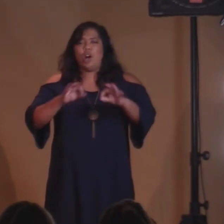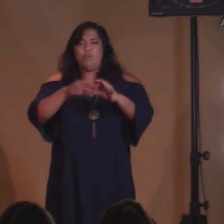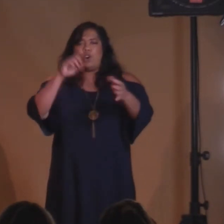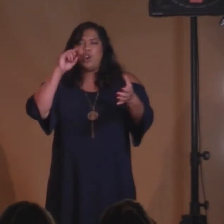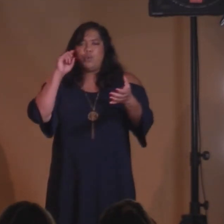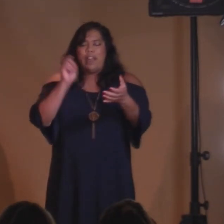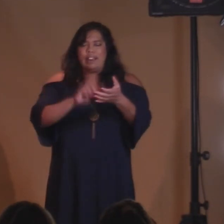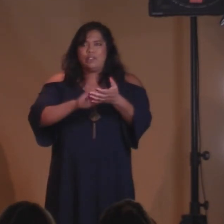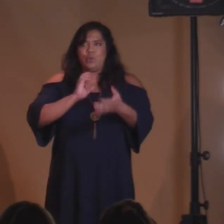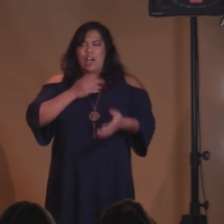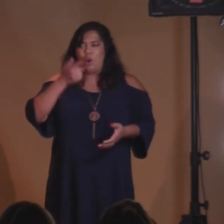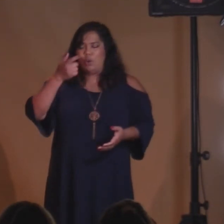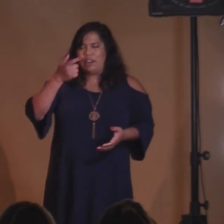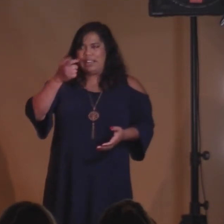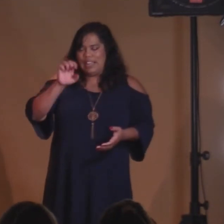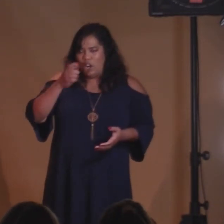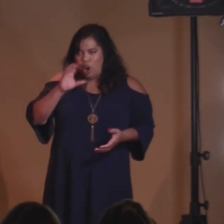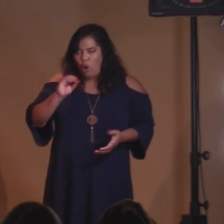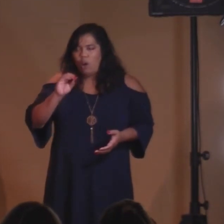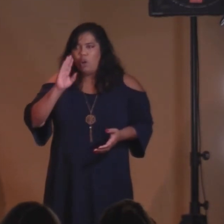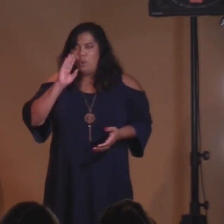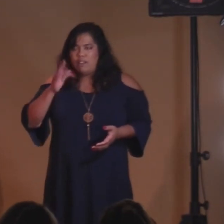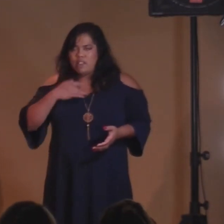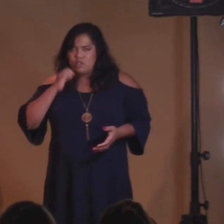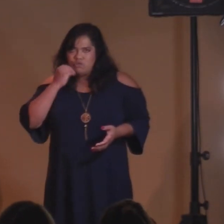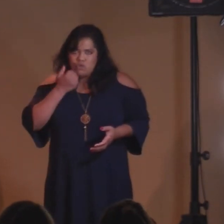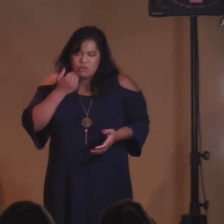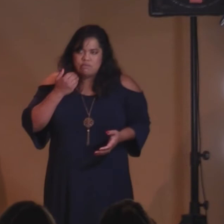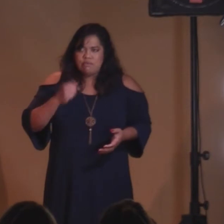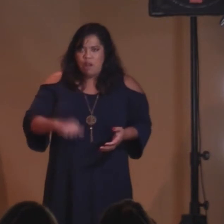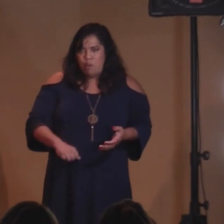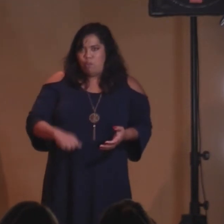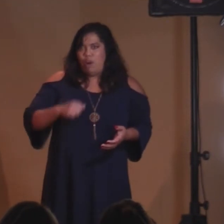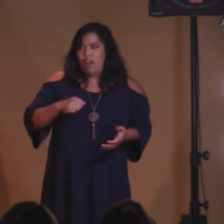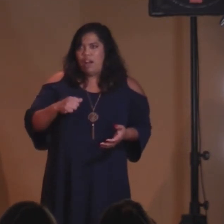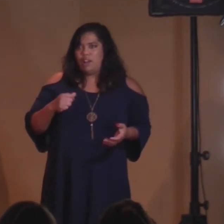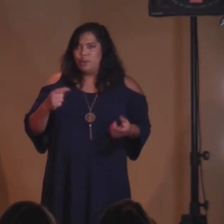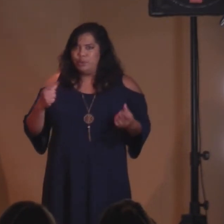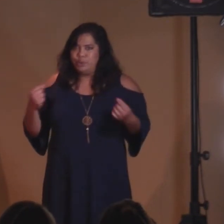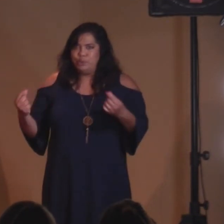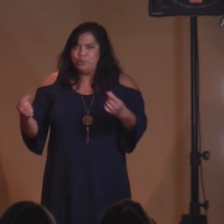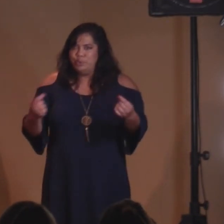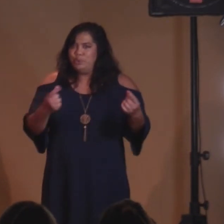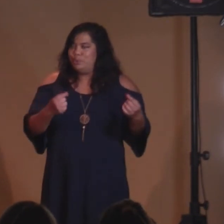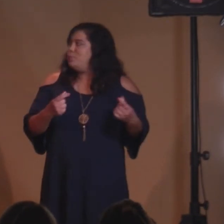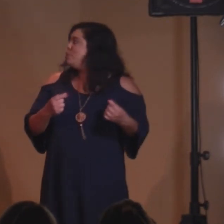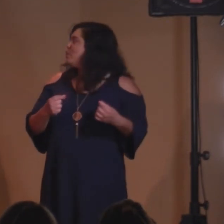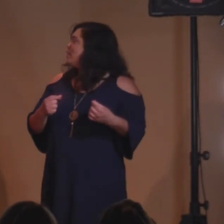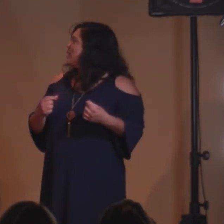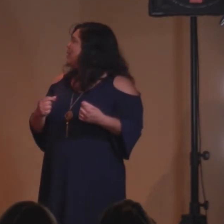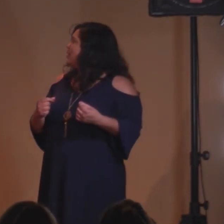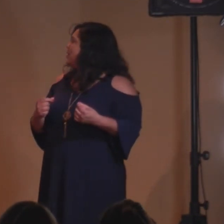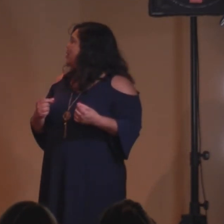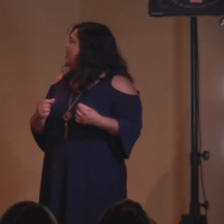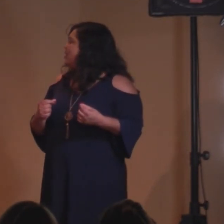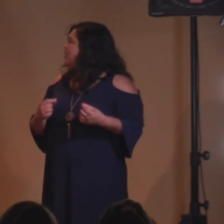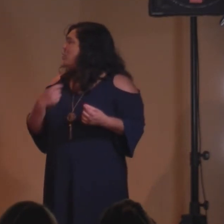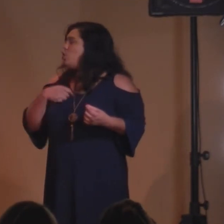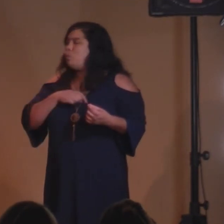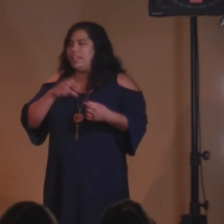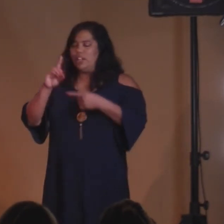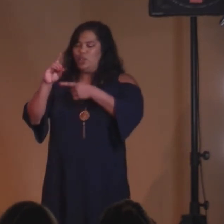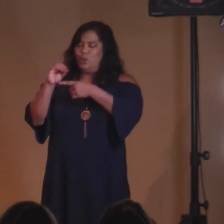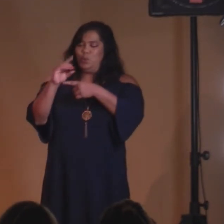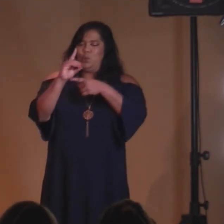we're focusing on do. Yeah, we do on ourselves a whole lot. And there's chaos and complaining. What